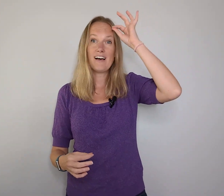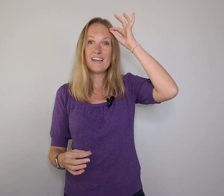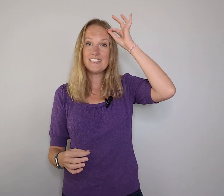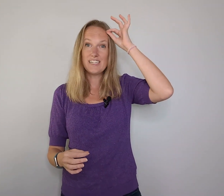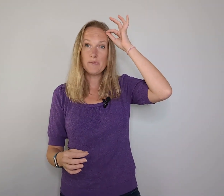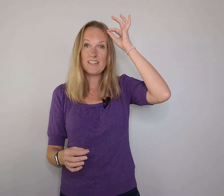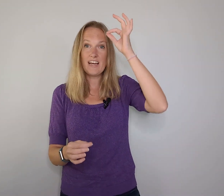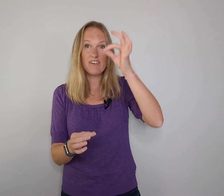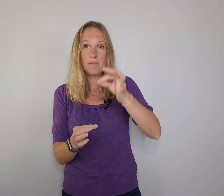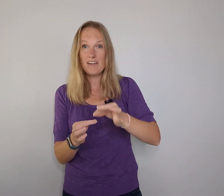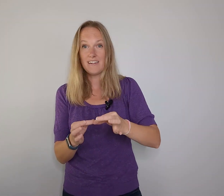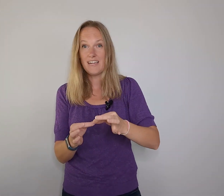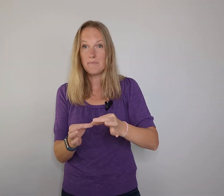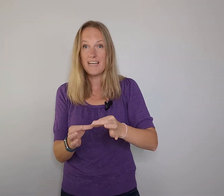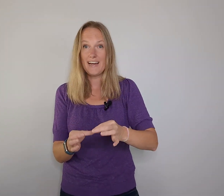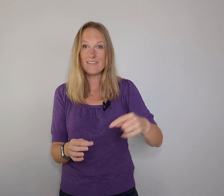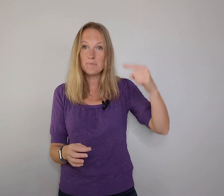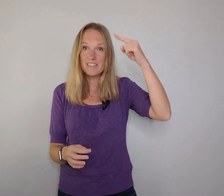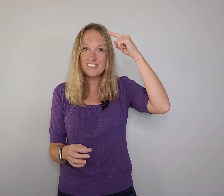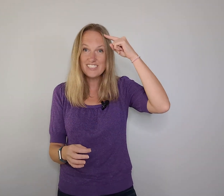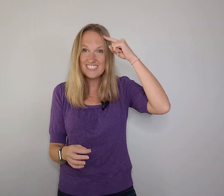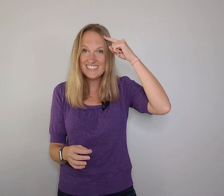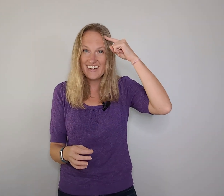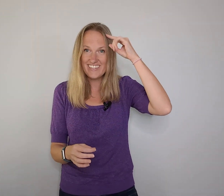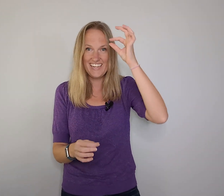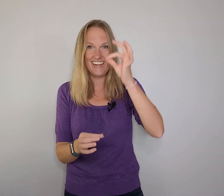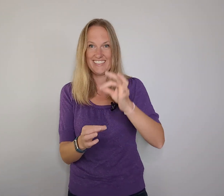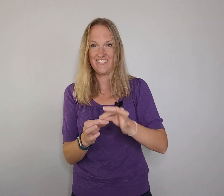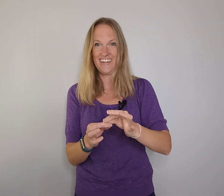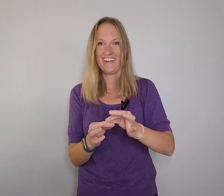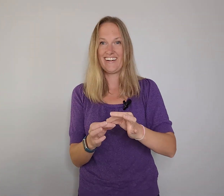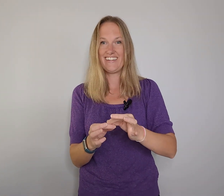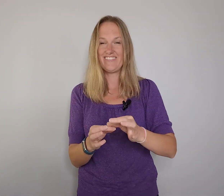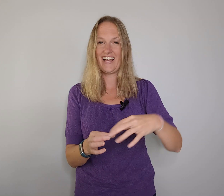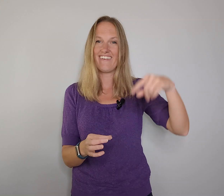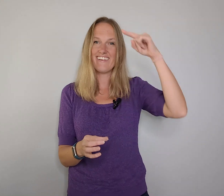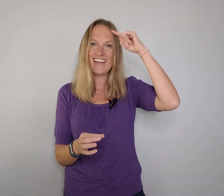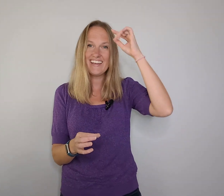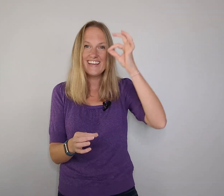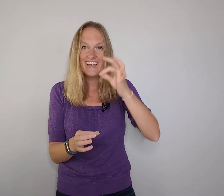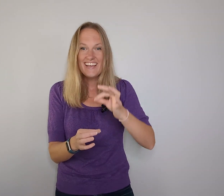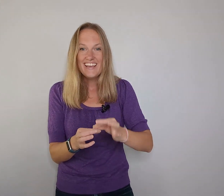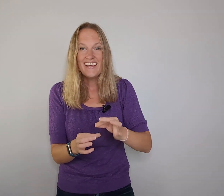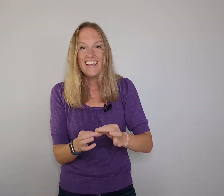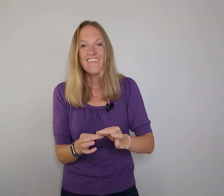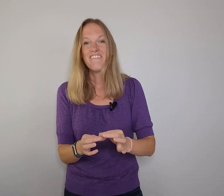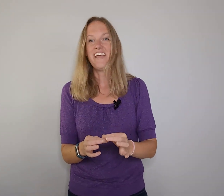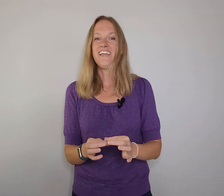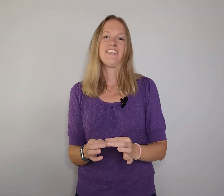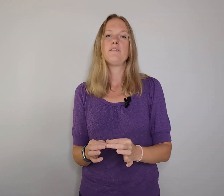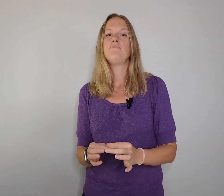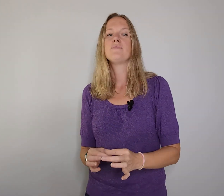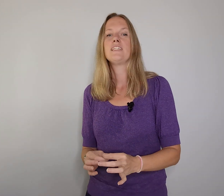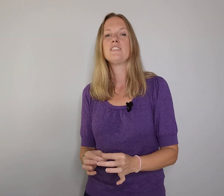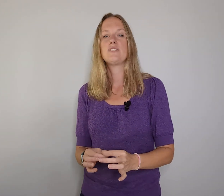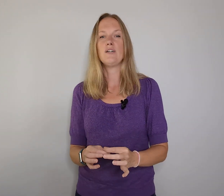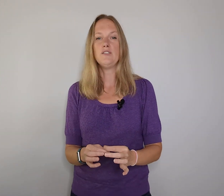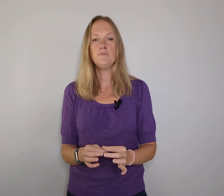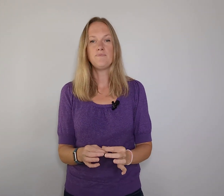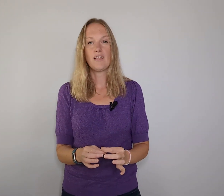I start with an F up here and come down, but you should just have an index finger and come down, okay? Faith. So I